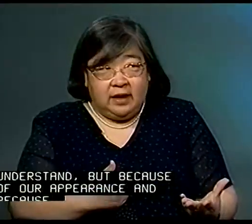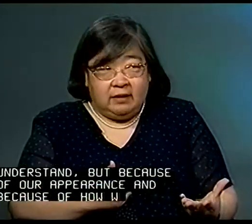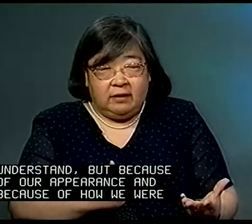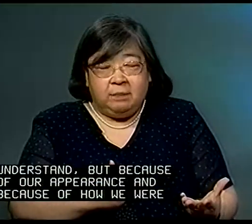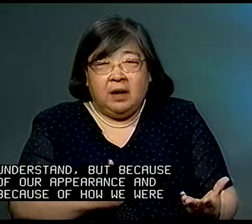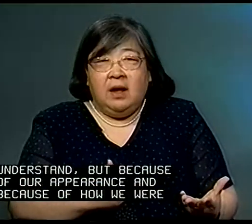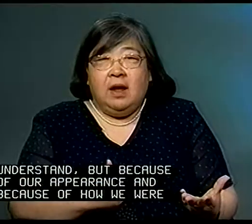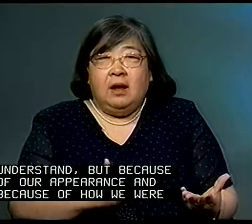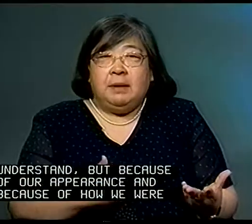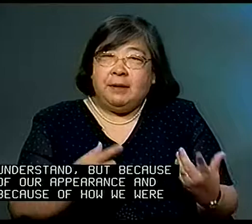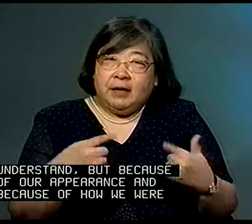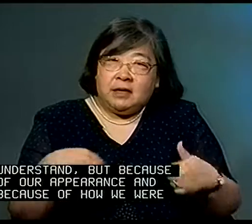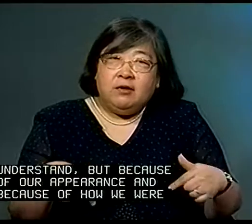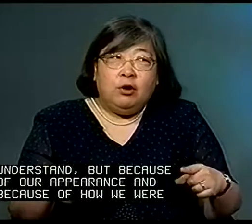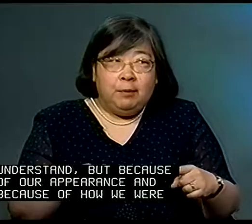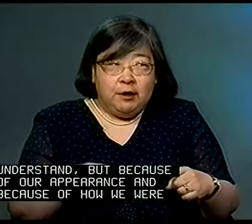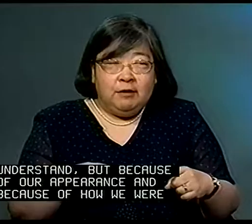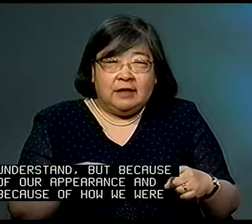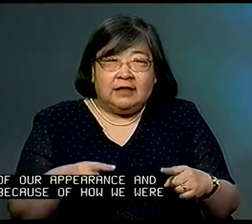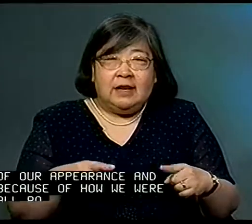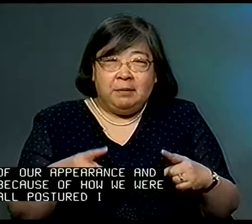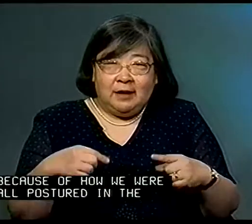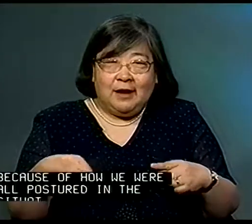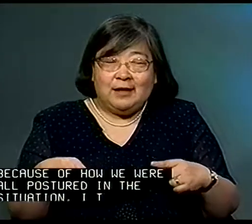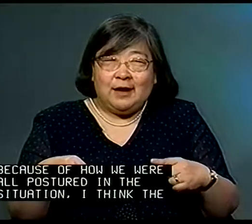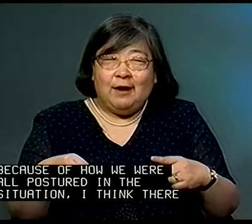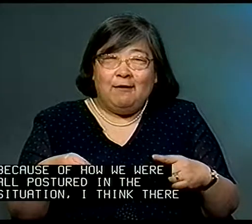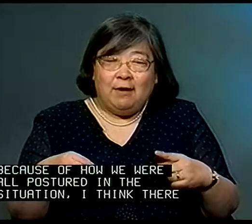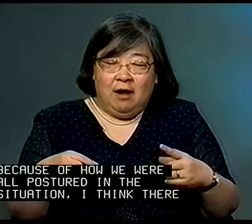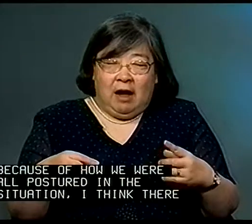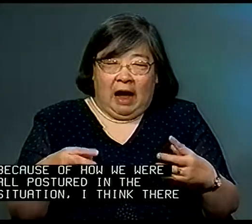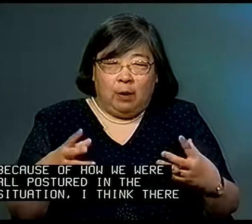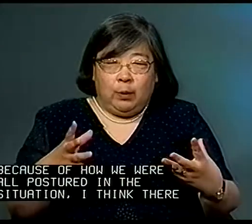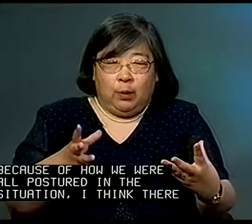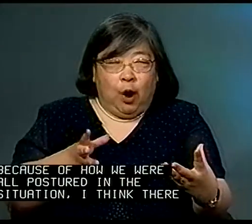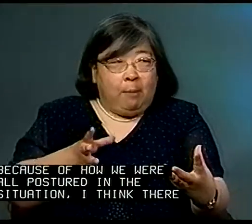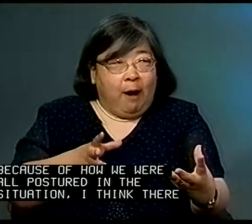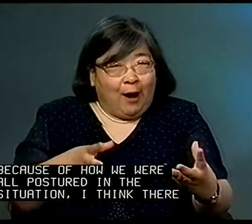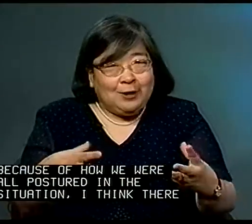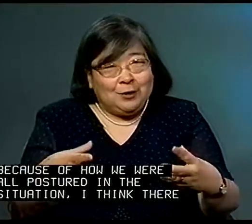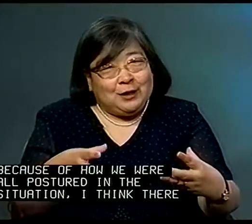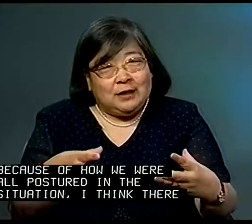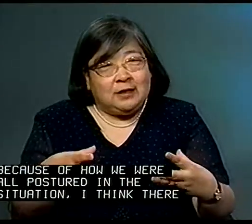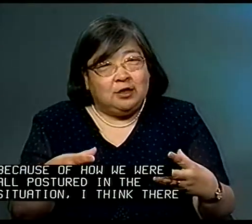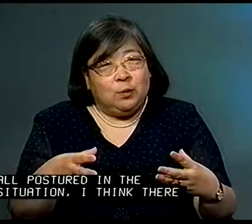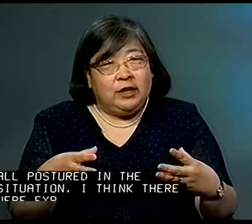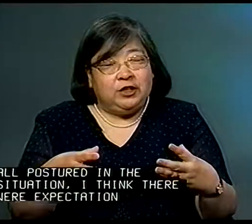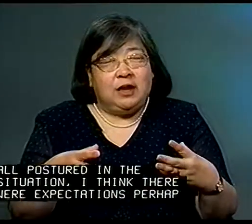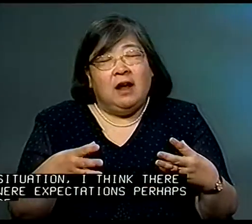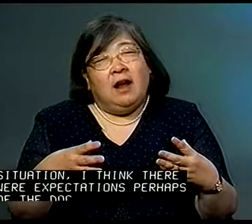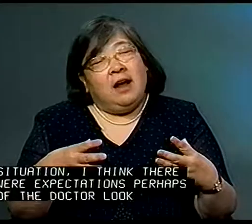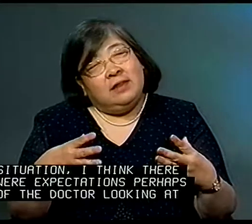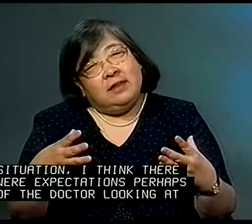understand. But because of our appearance and because of how we were all postured in the situation, I think there